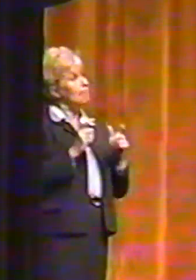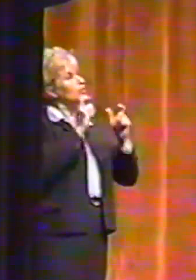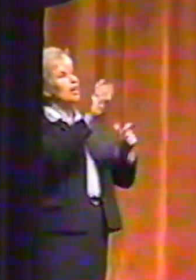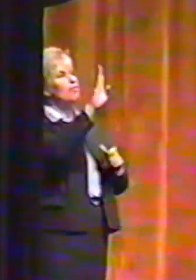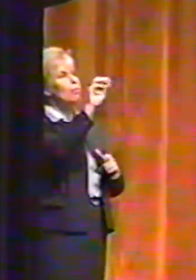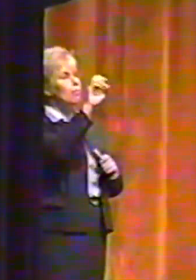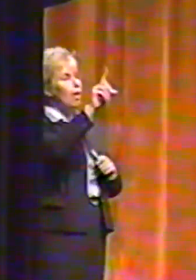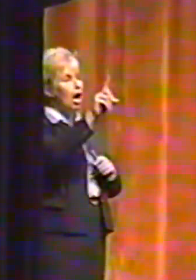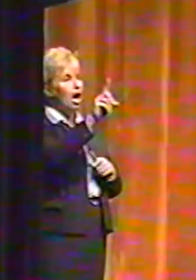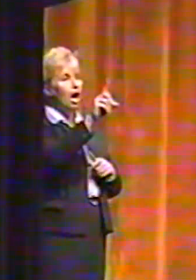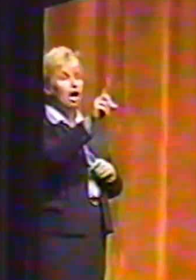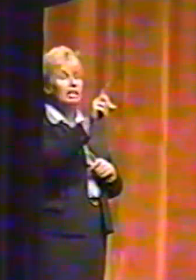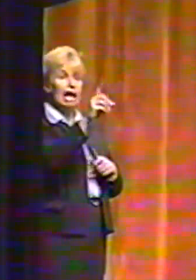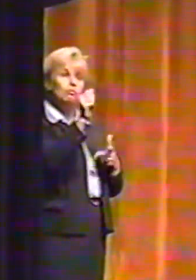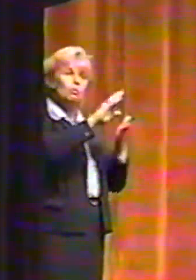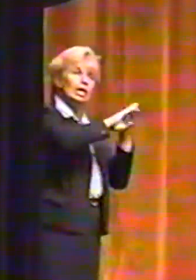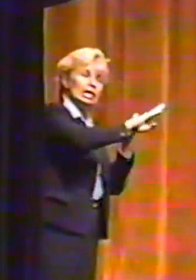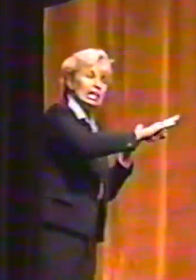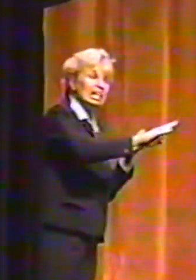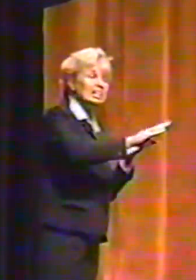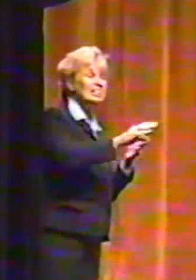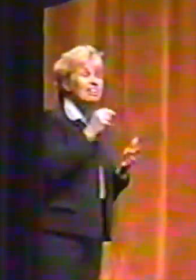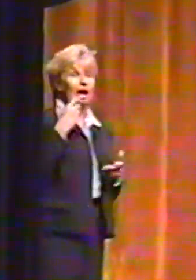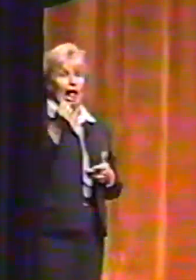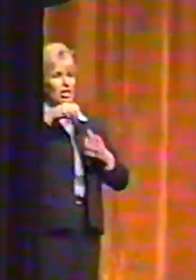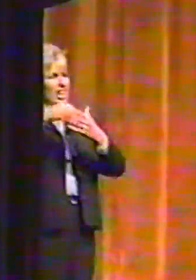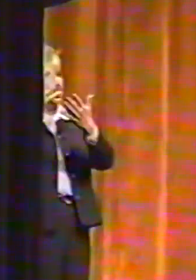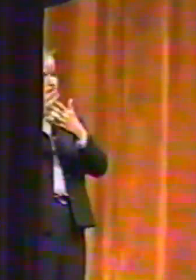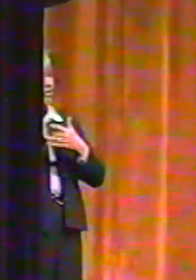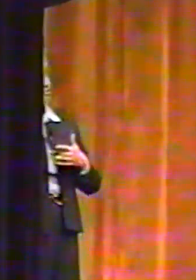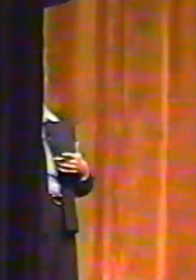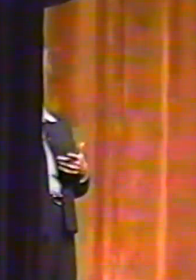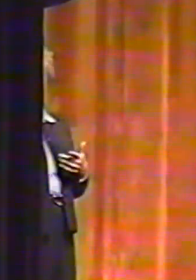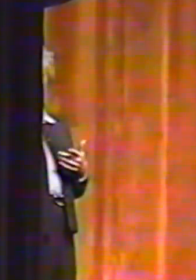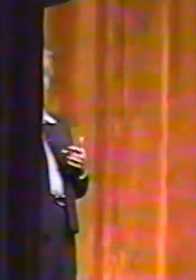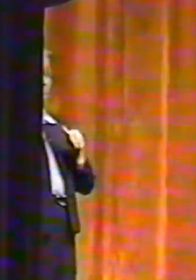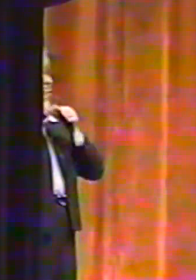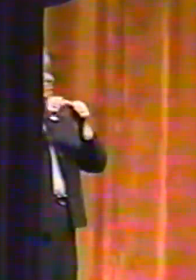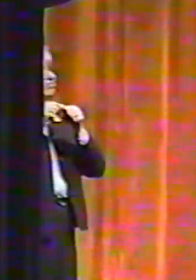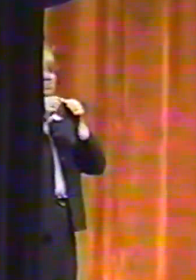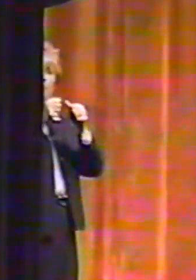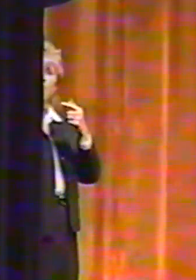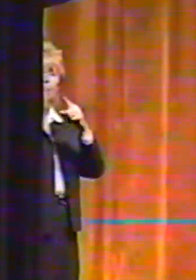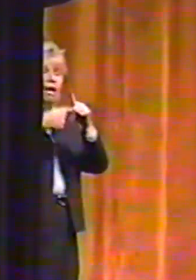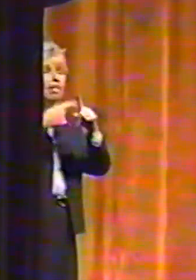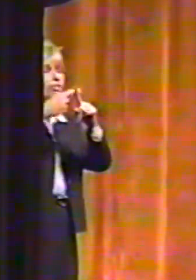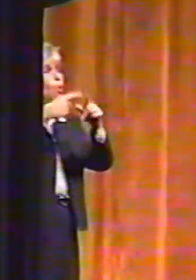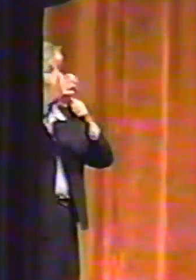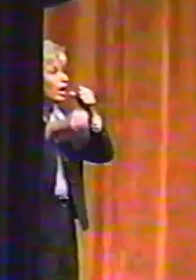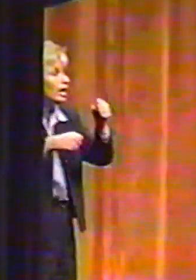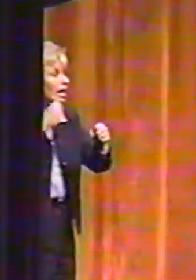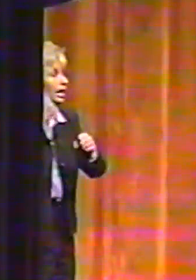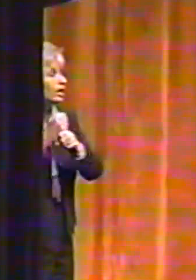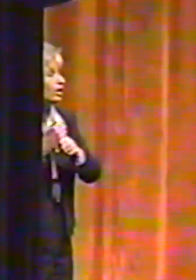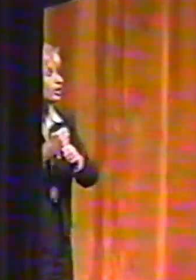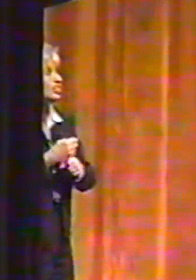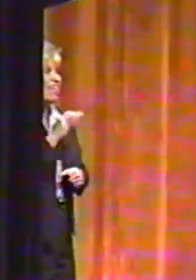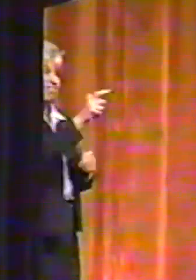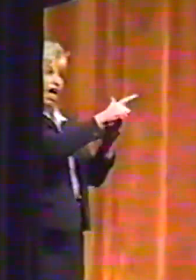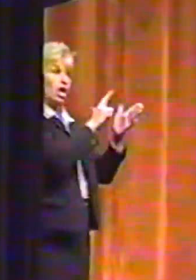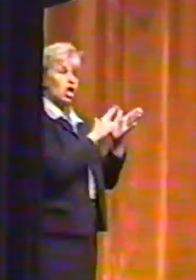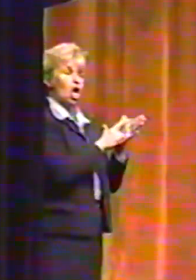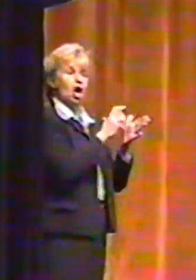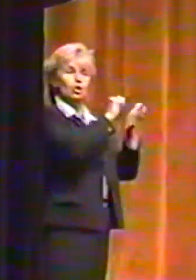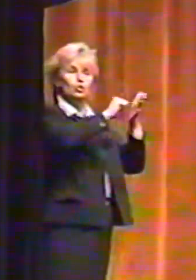now they're held indefinitely, sometimes for months and even years. The law took away the power of federal judges to review